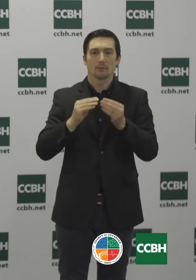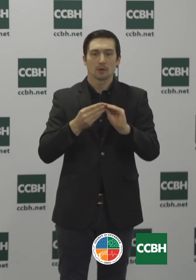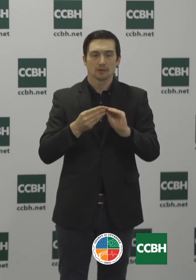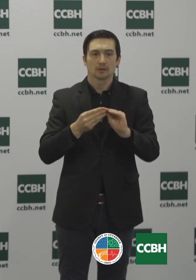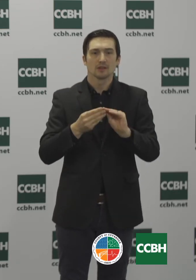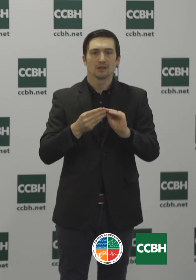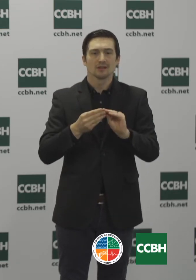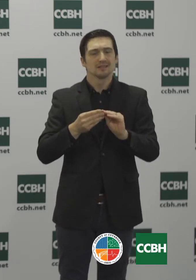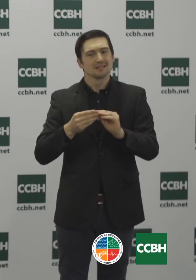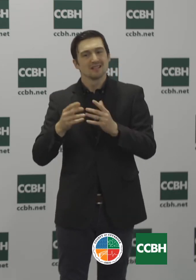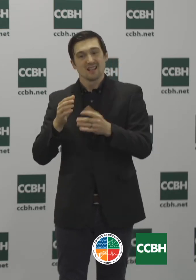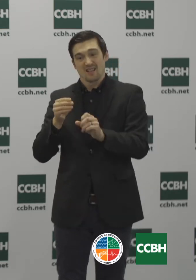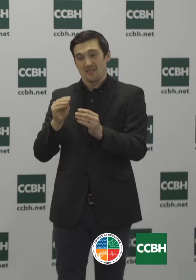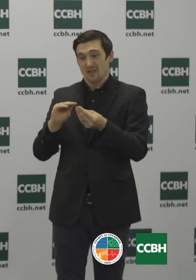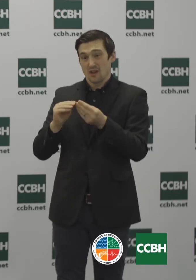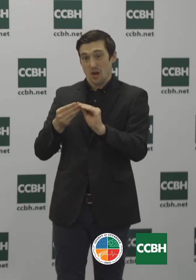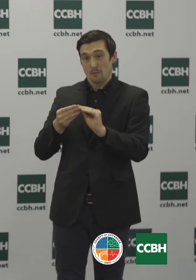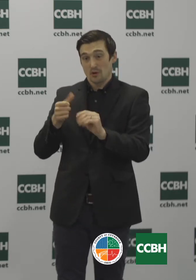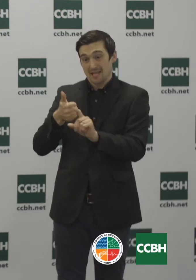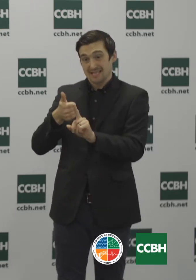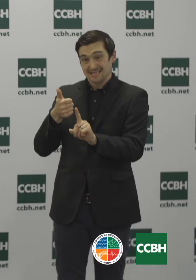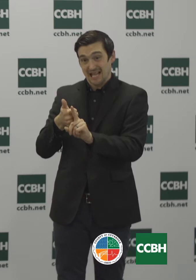are skewed by the hotspots.